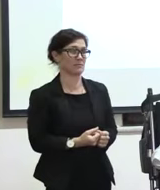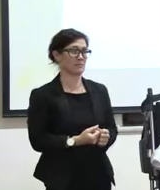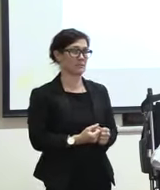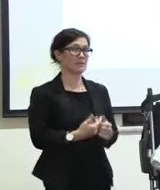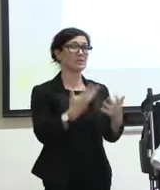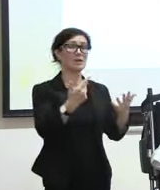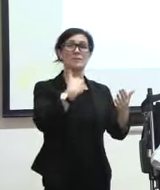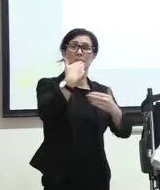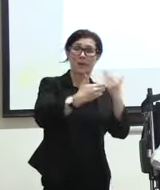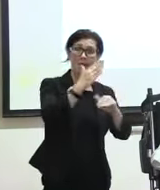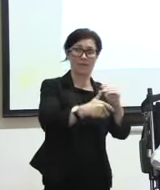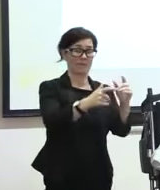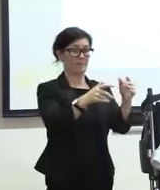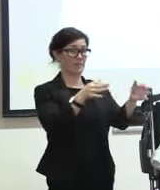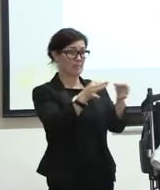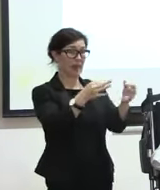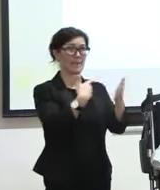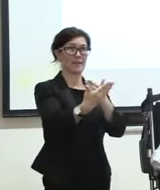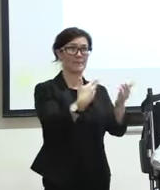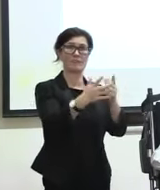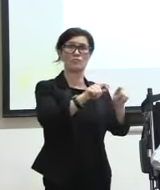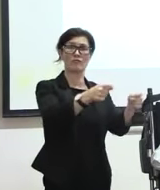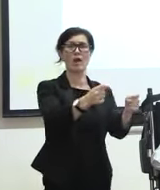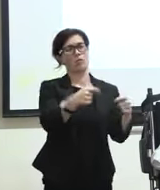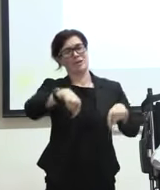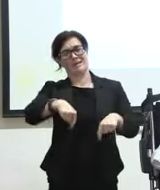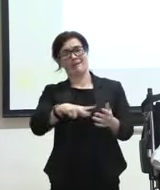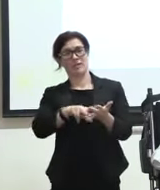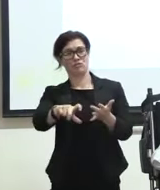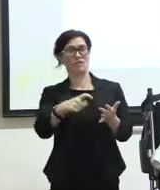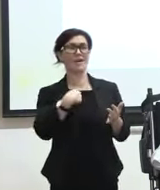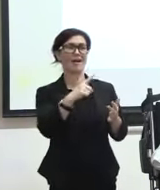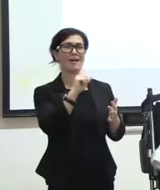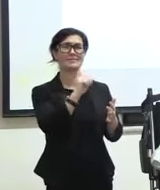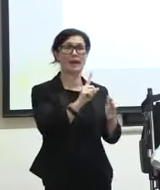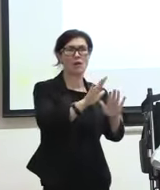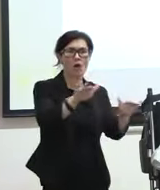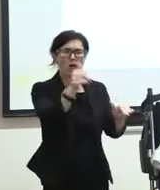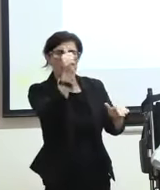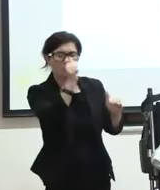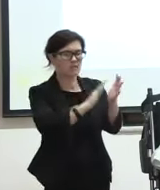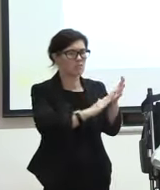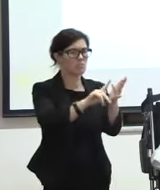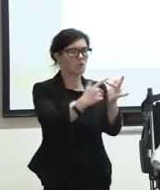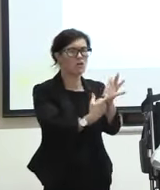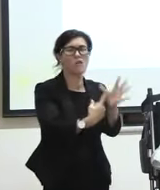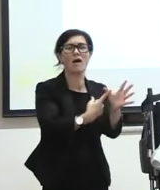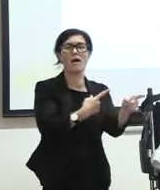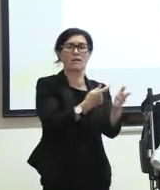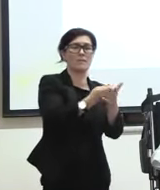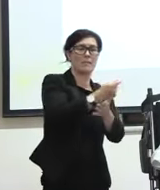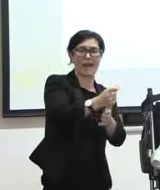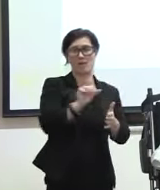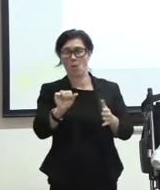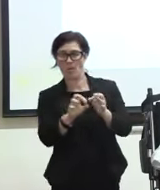provider does, in Victoria anyway, I say that it's like Moira. So they pay your bills for you on your behalf, and they can